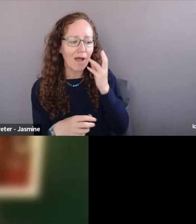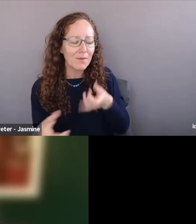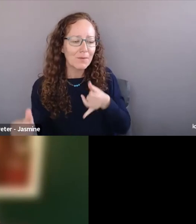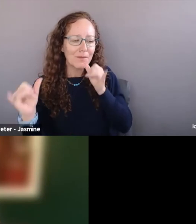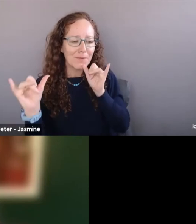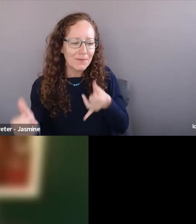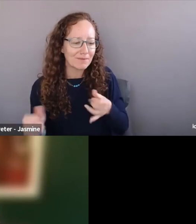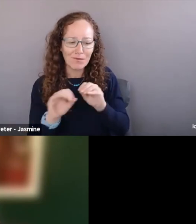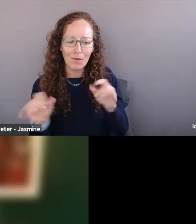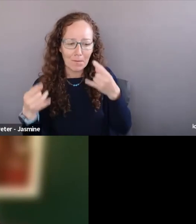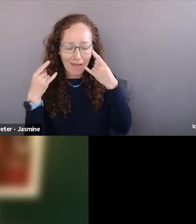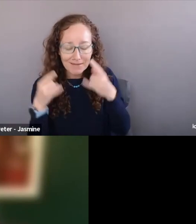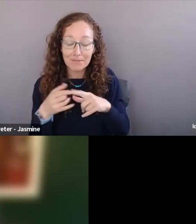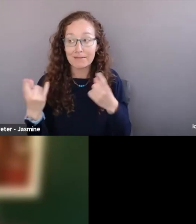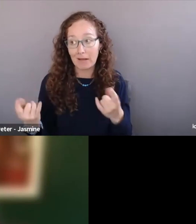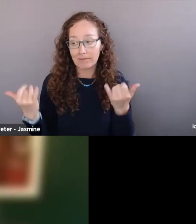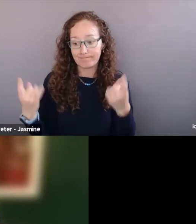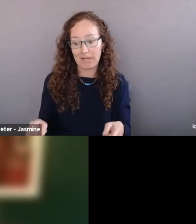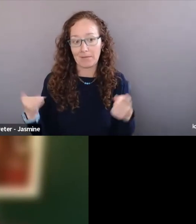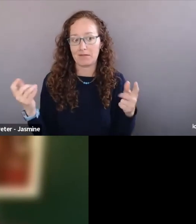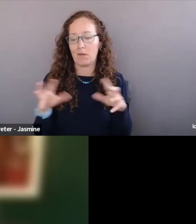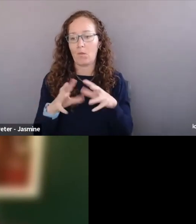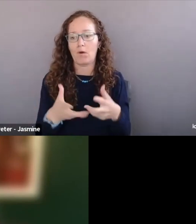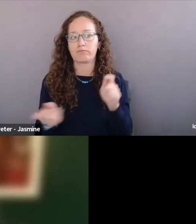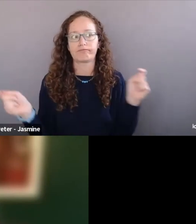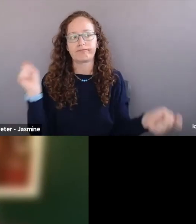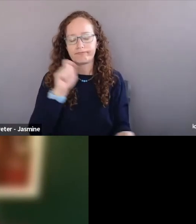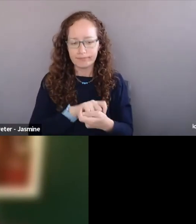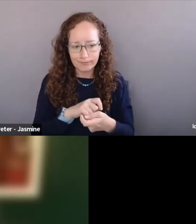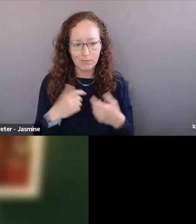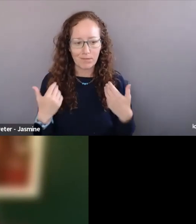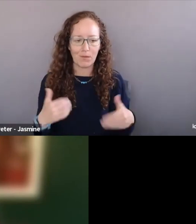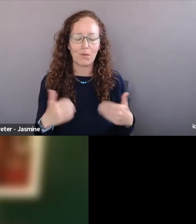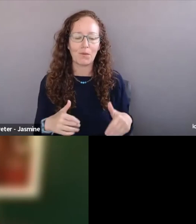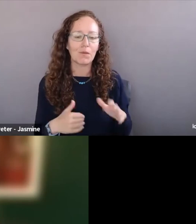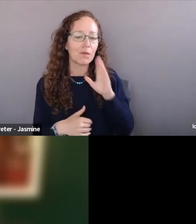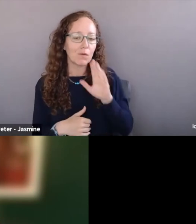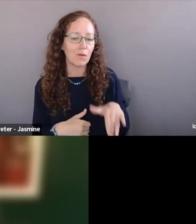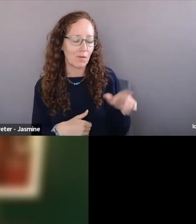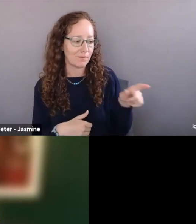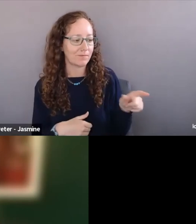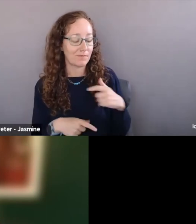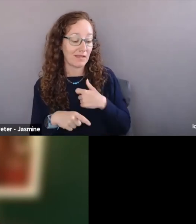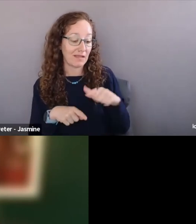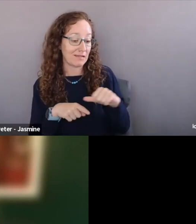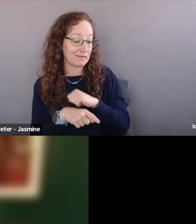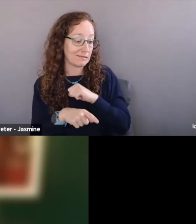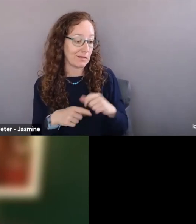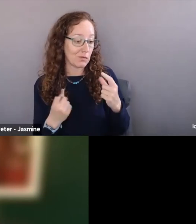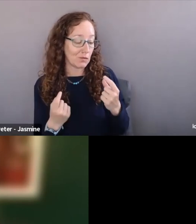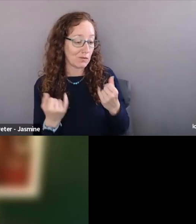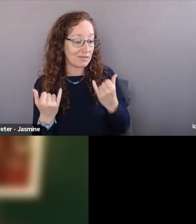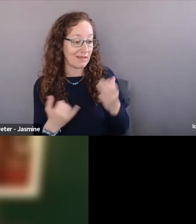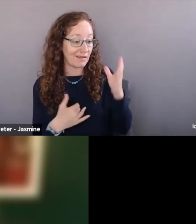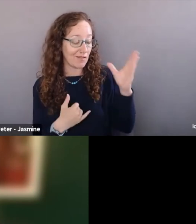in the world, so much. You know, the exercise, Laura, of organizing my thoughts around today's talk, I